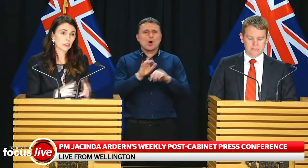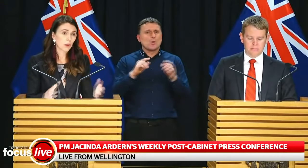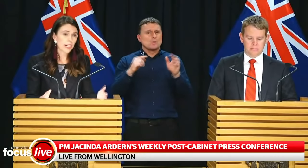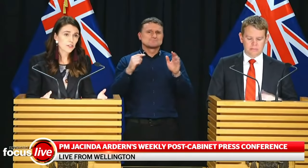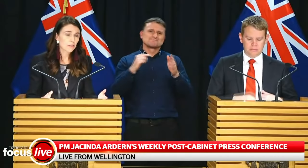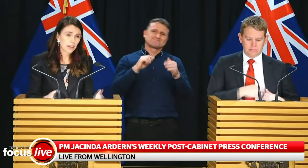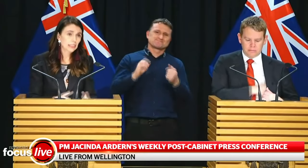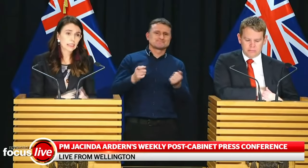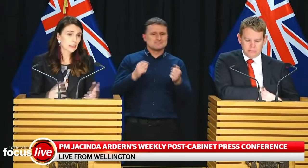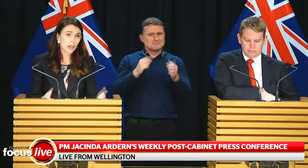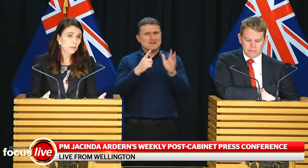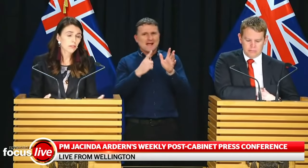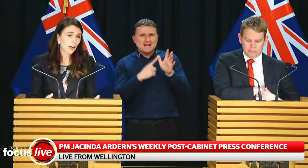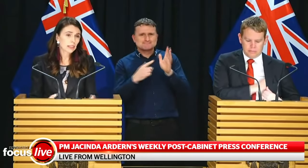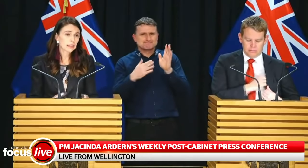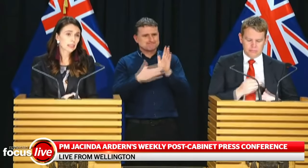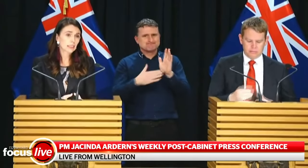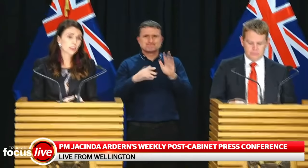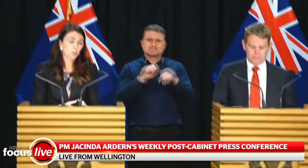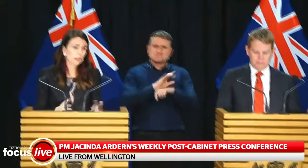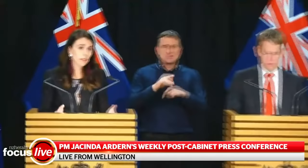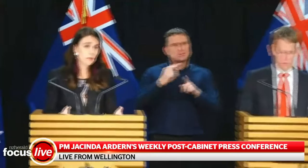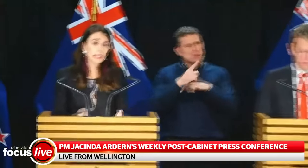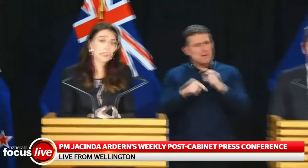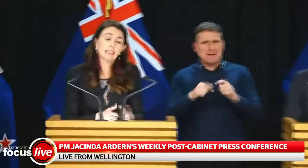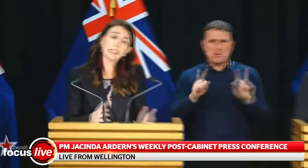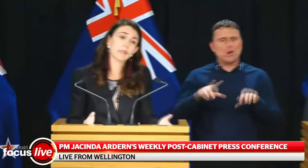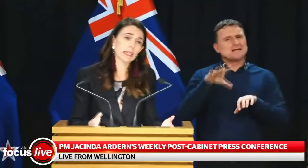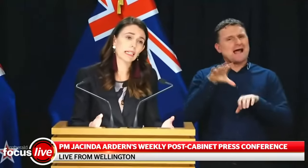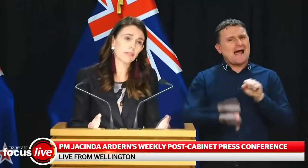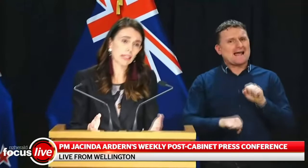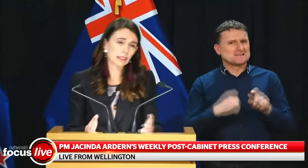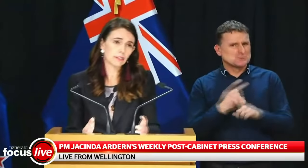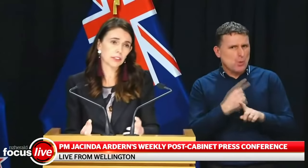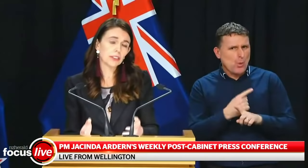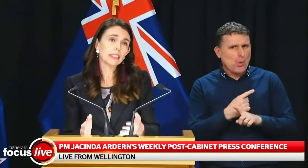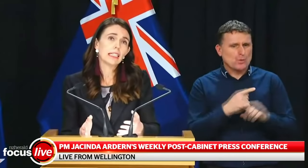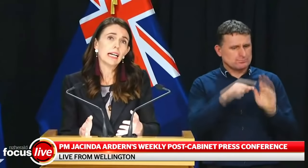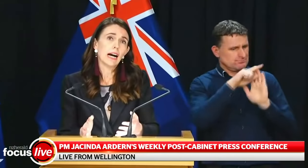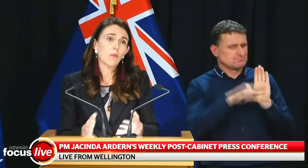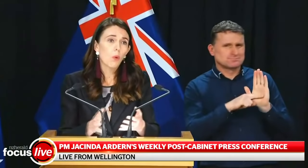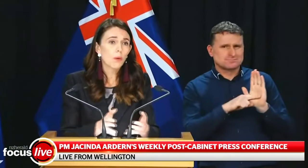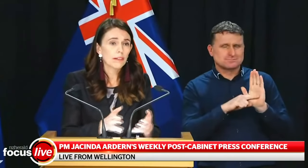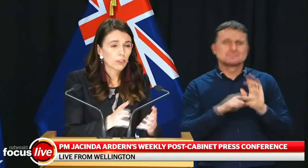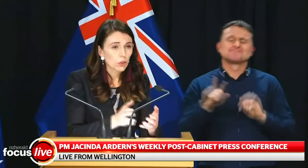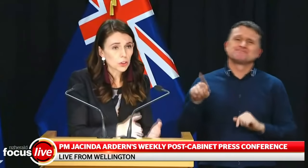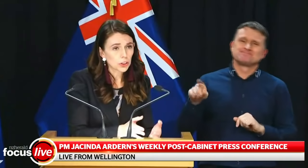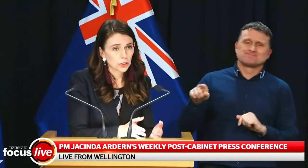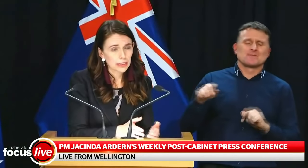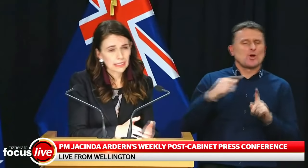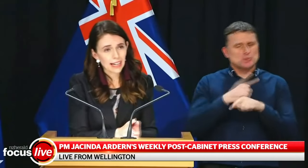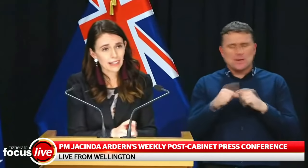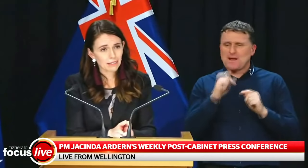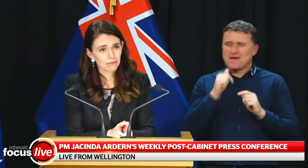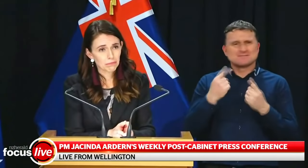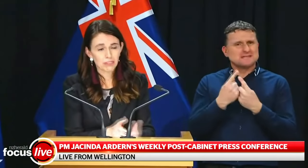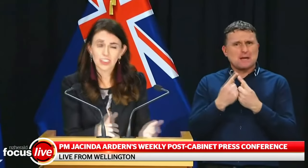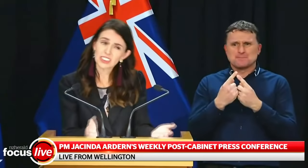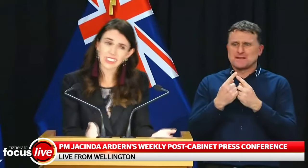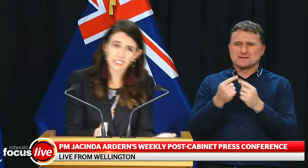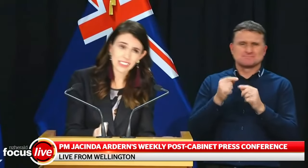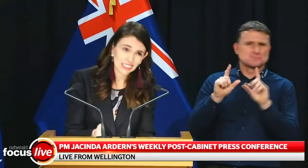it? There's a range of factors. Incitement of violence is one of them. And as I said at the beginning of that interview, what we've looked to do is